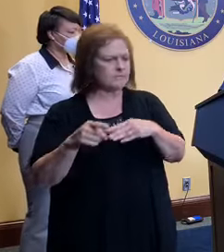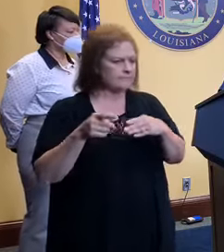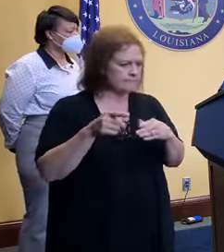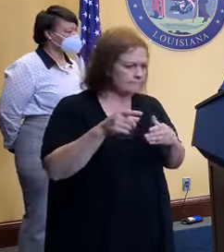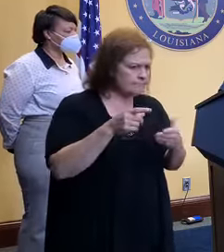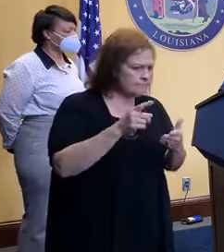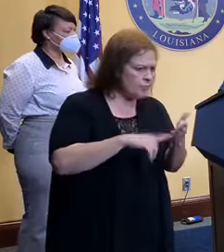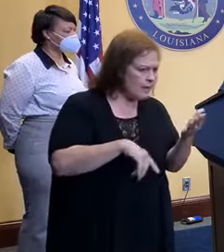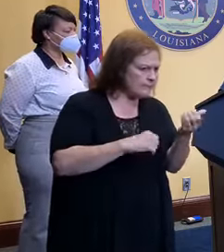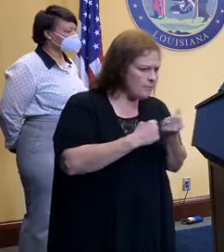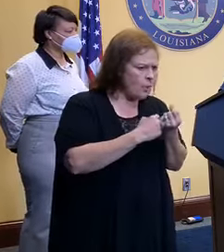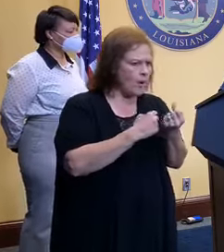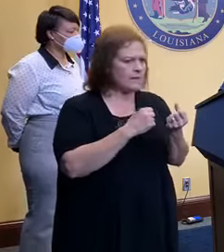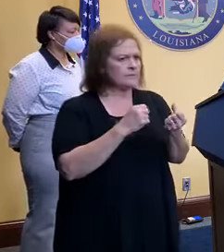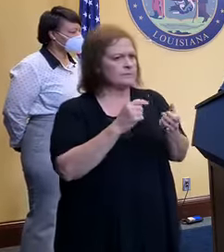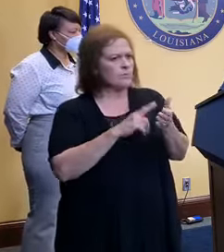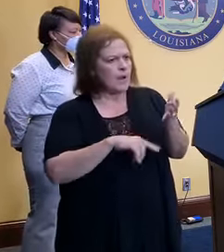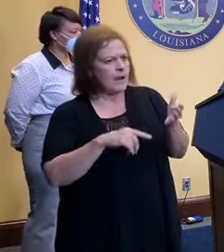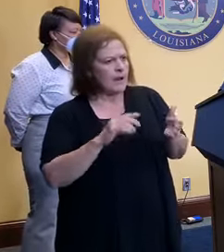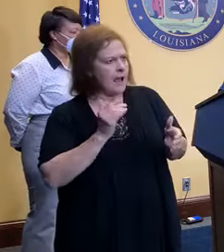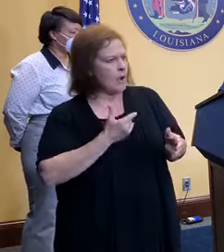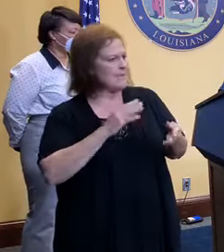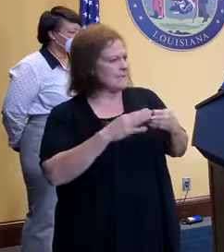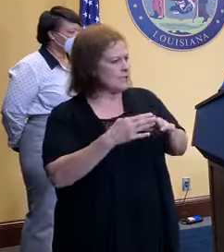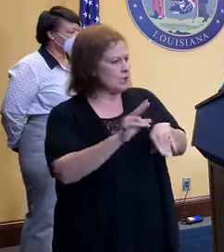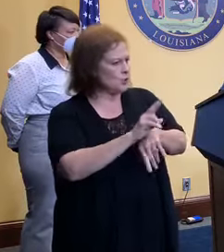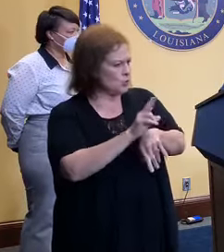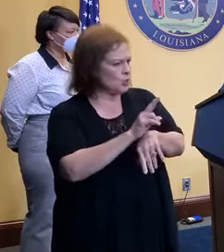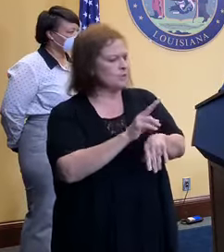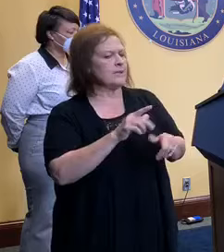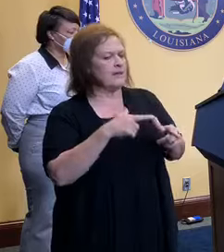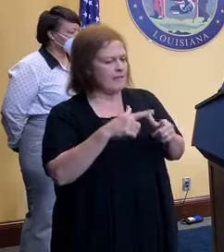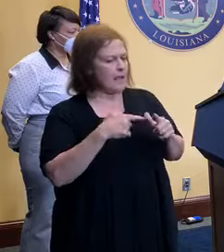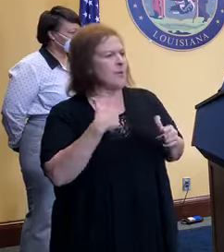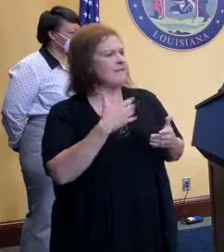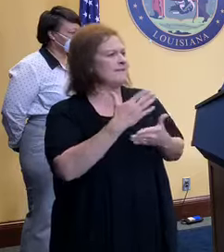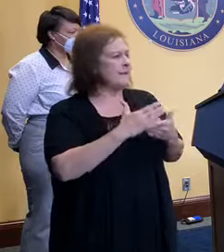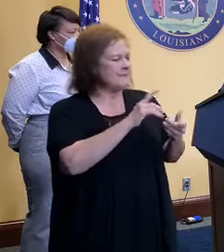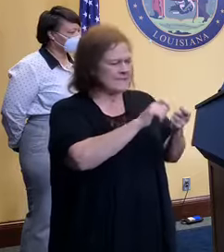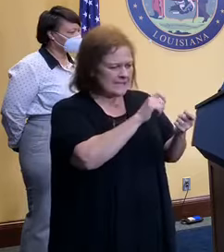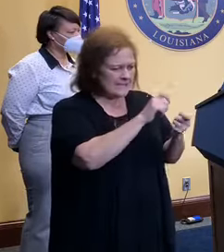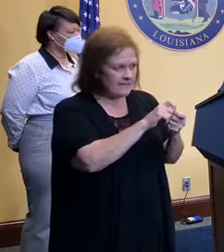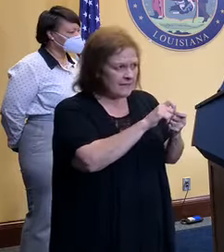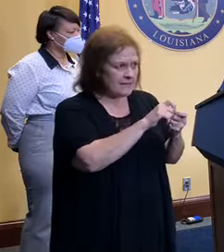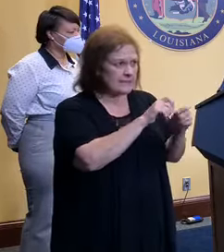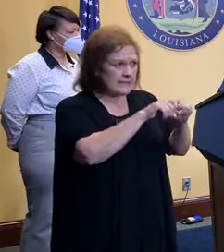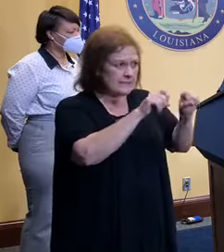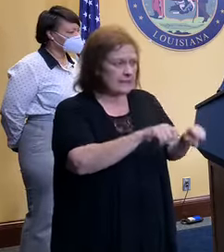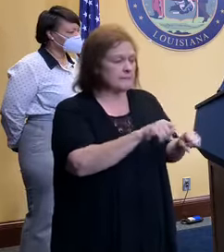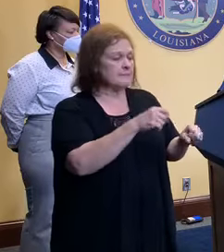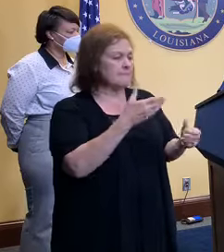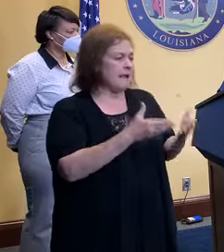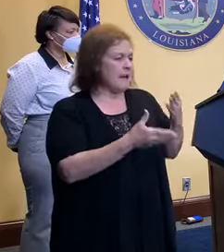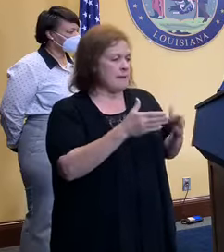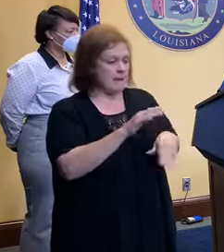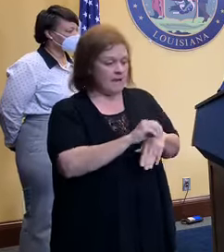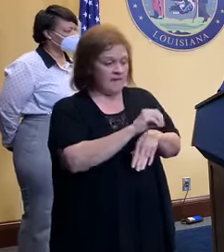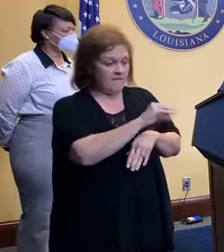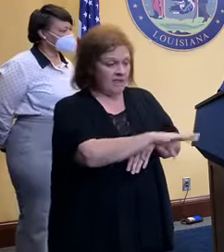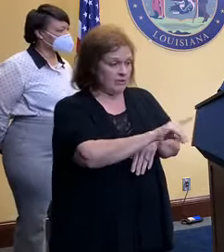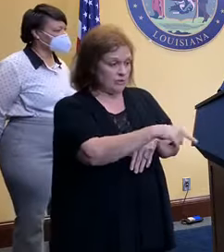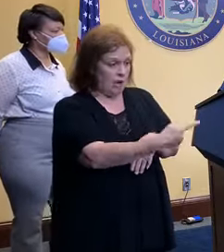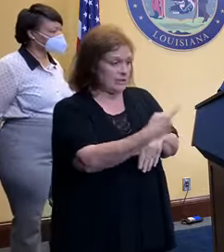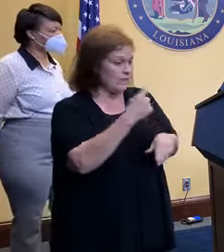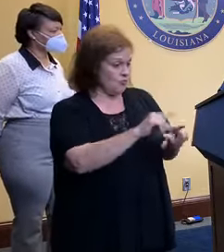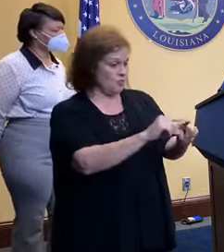or supports all of our city users. We're at the very top, and then we have some very specific ones that might either affect